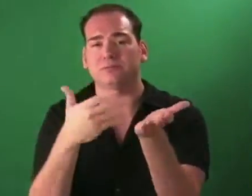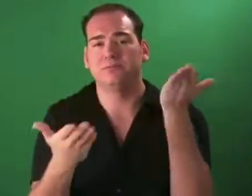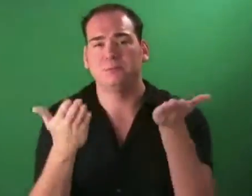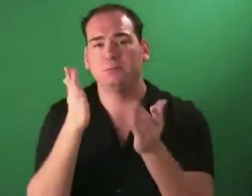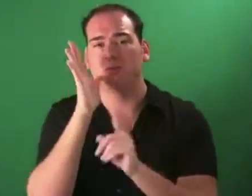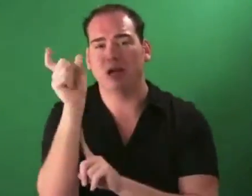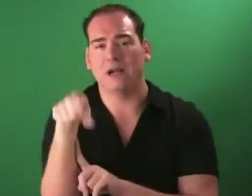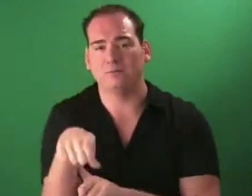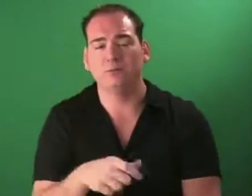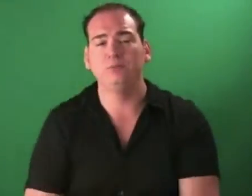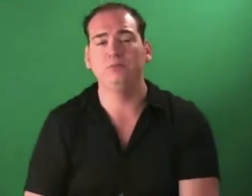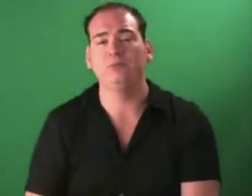is a lot more successful.